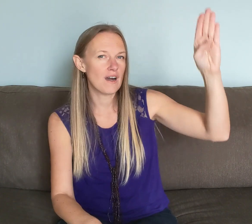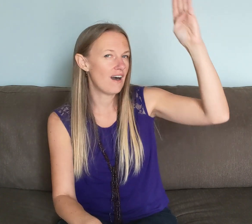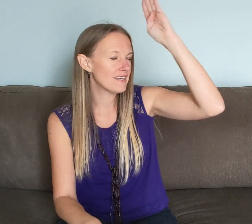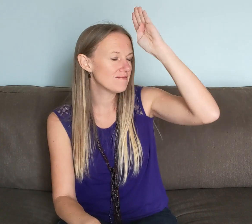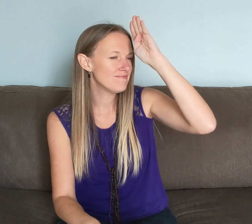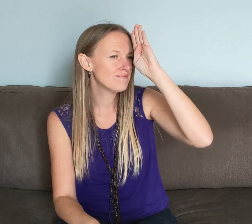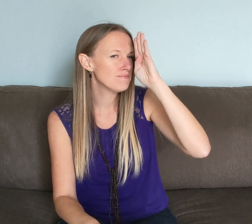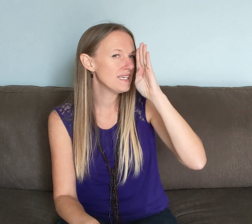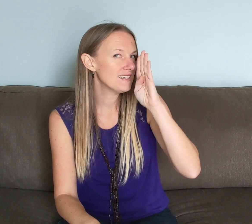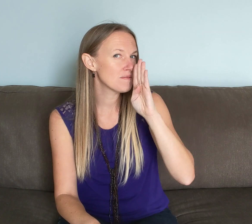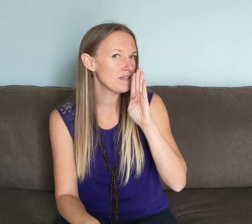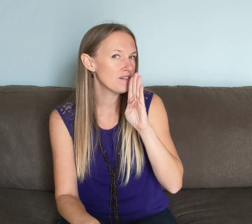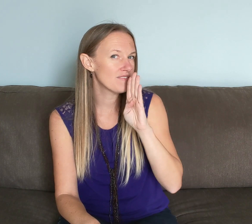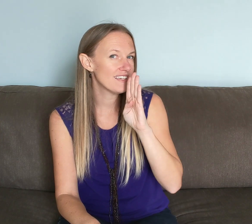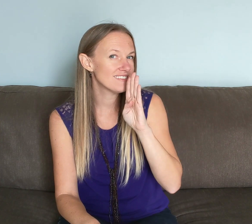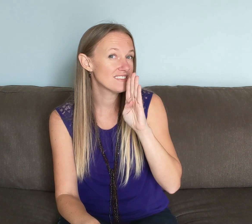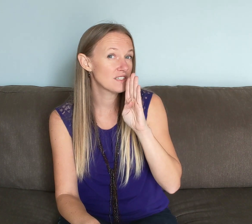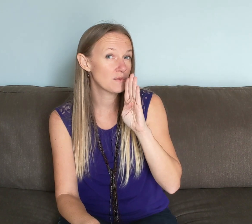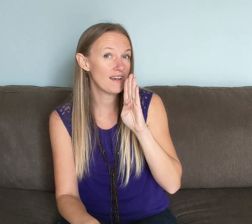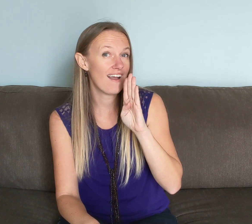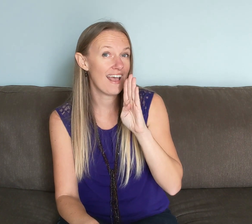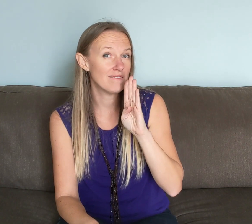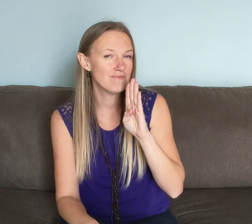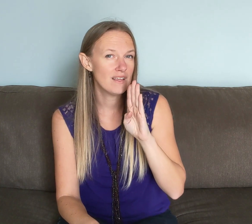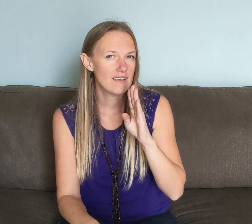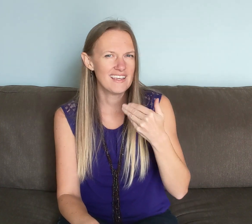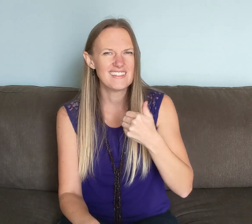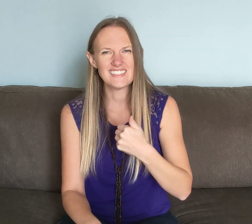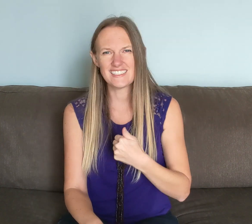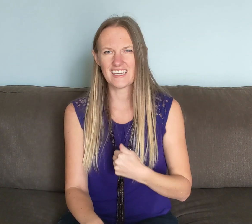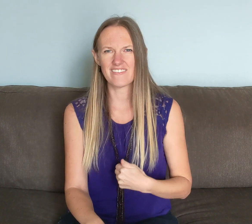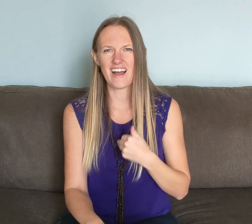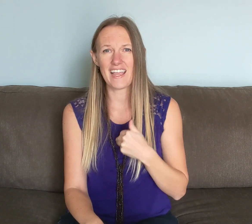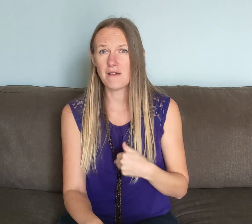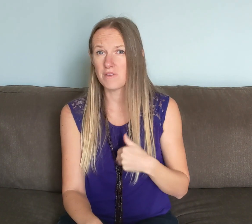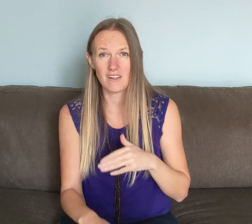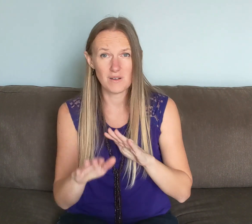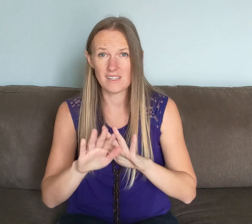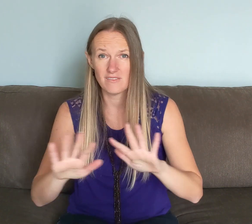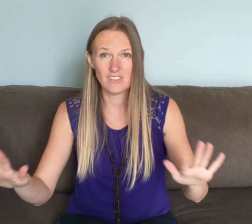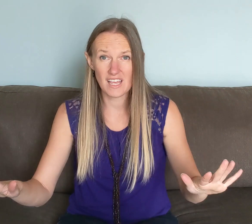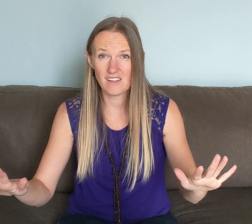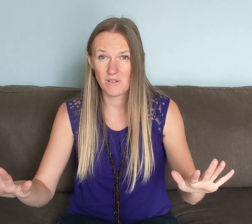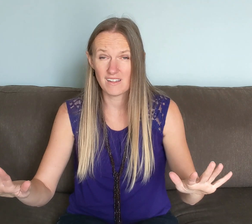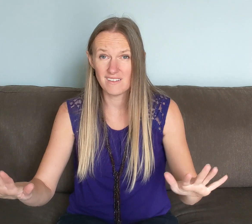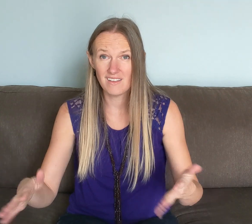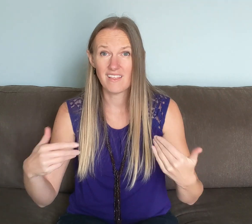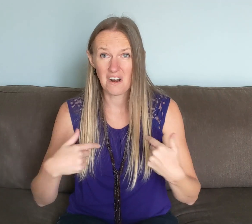God. B down the middle of your face, it's the great I am. Okay, this is a sign for I am, but I don't wanna confuse anyone that